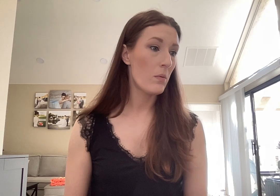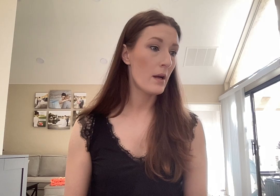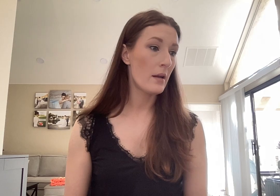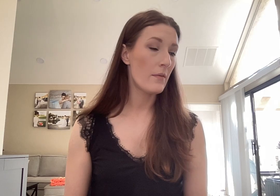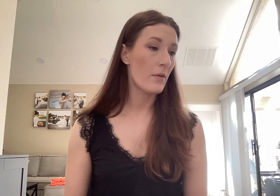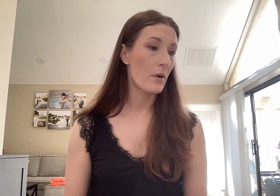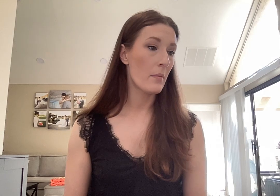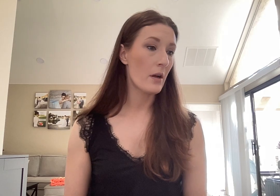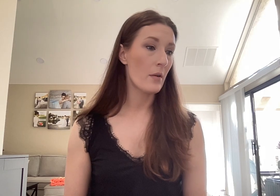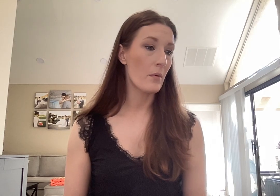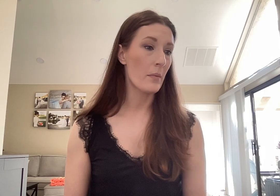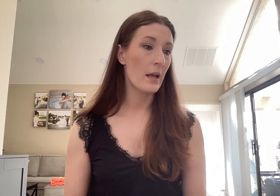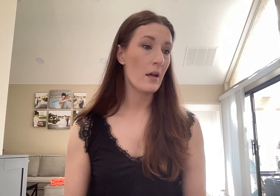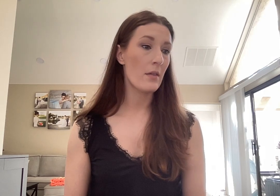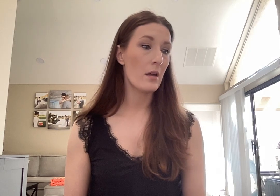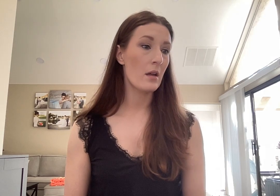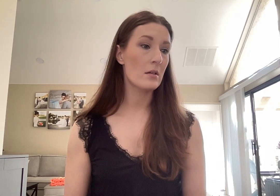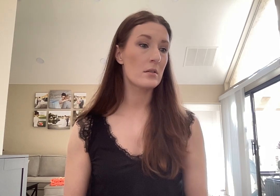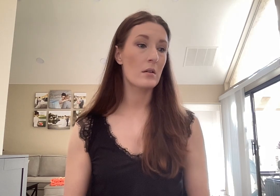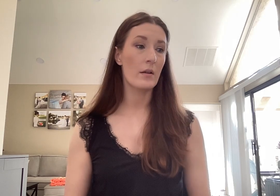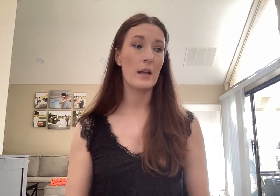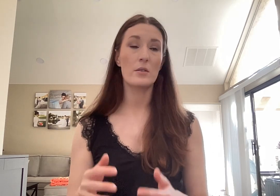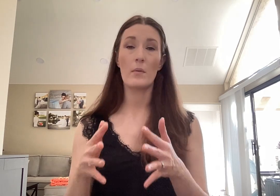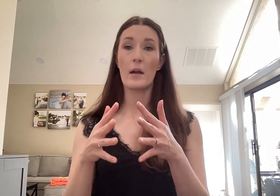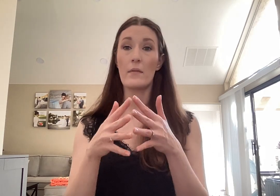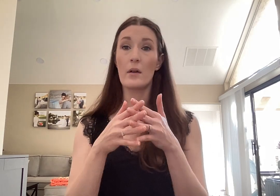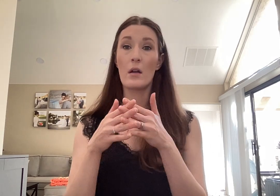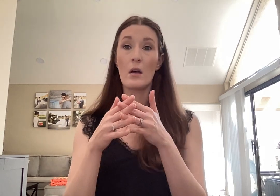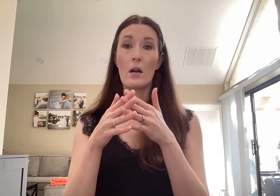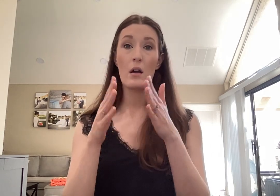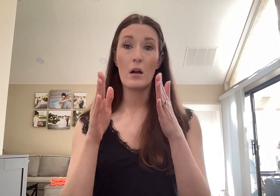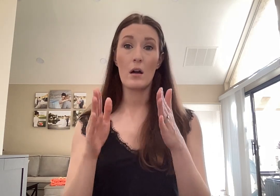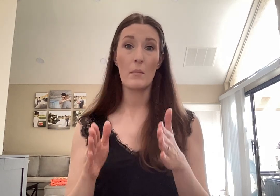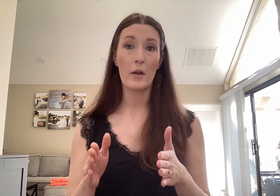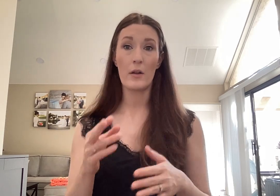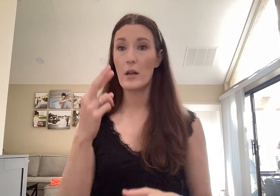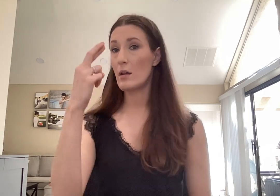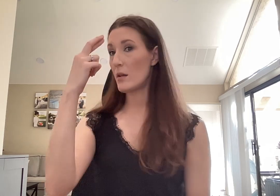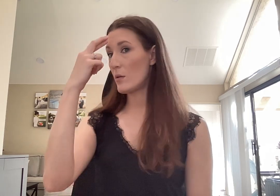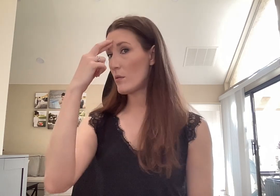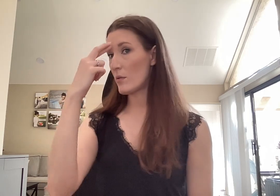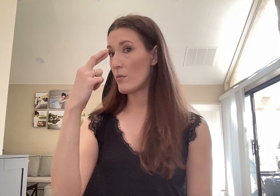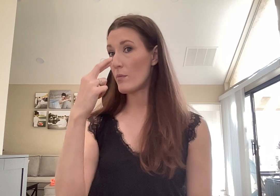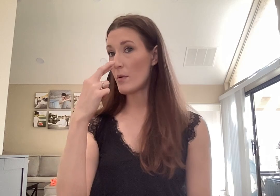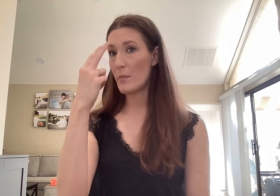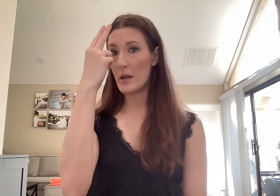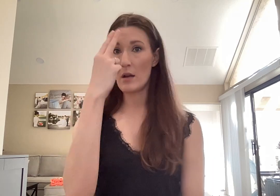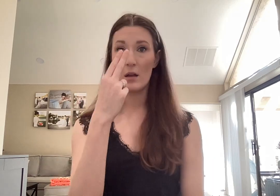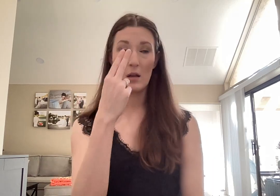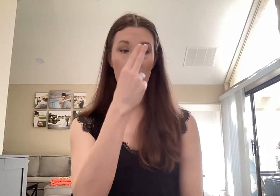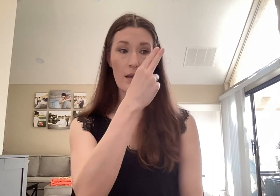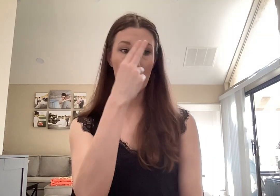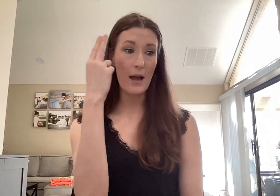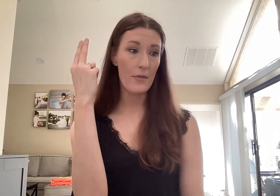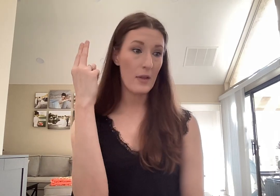1 in 4 American Roman Catholics. Okay, so we have American Roman